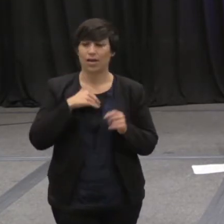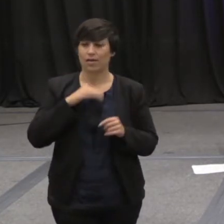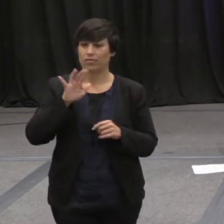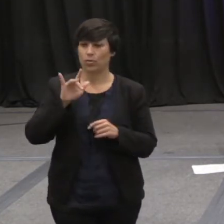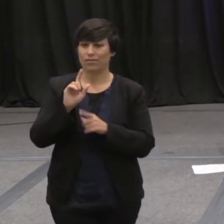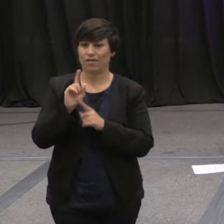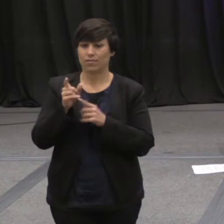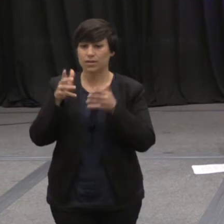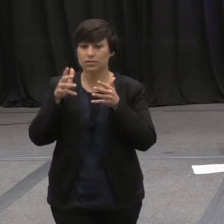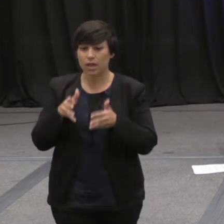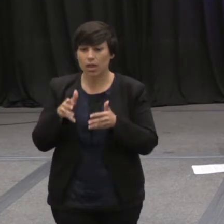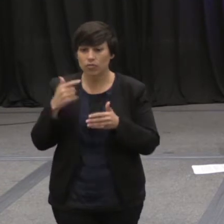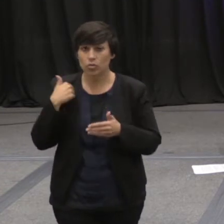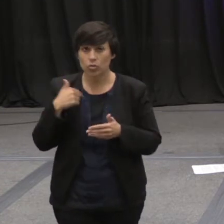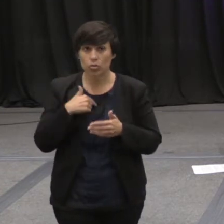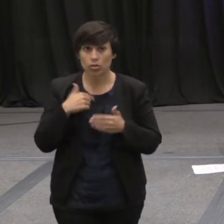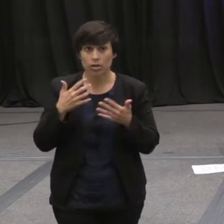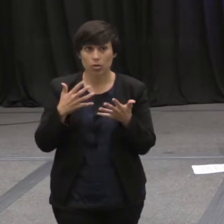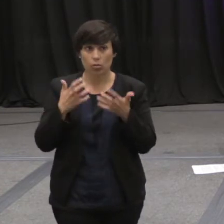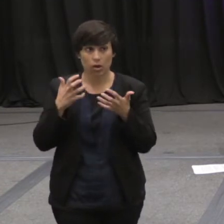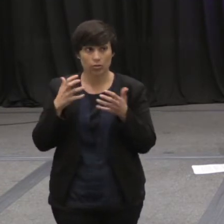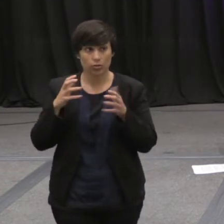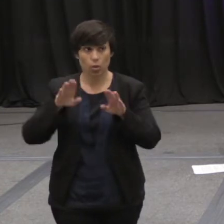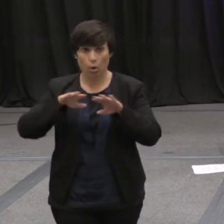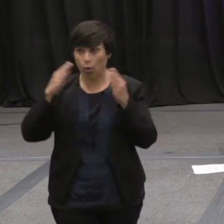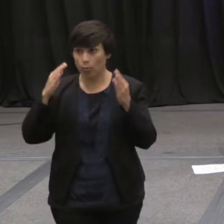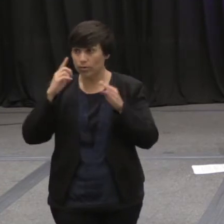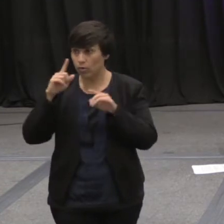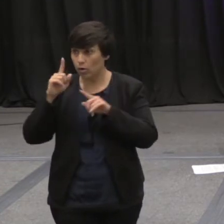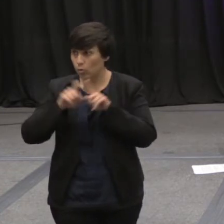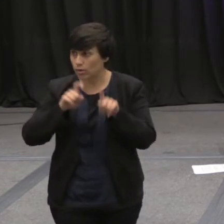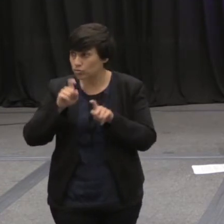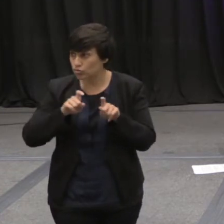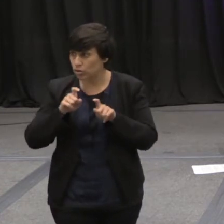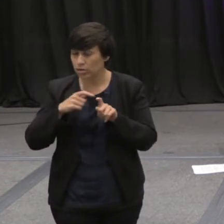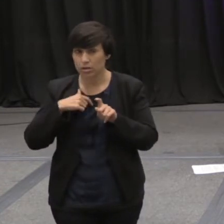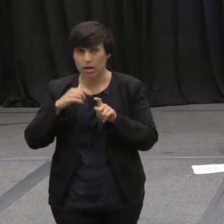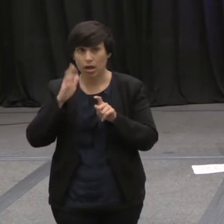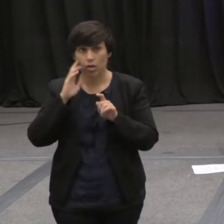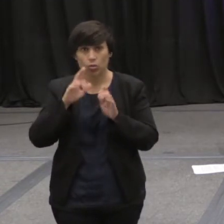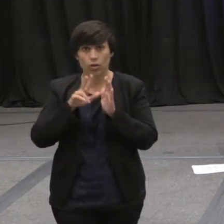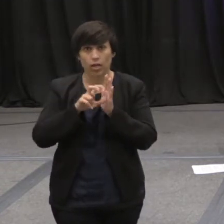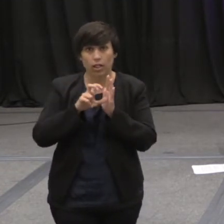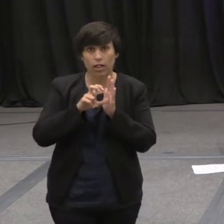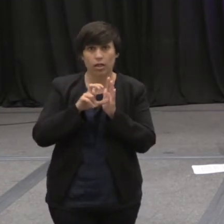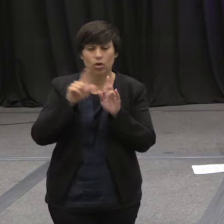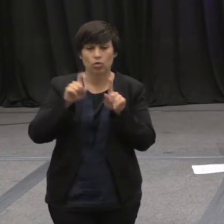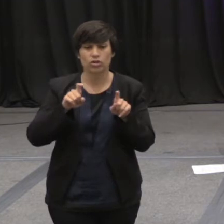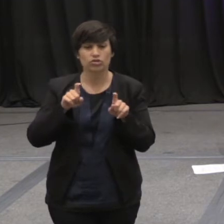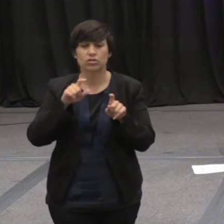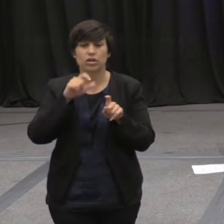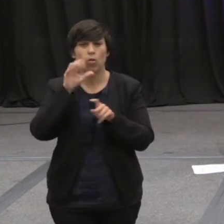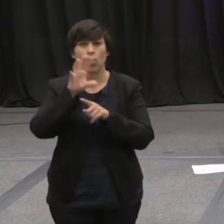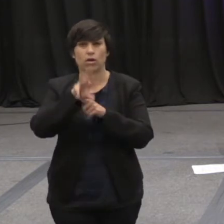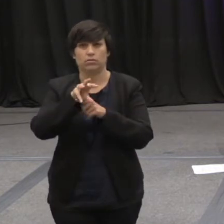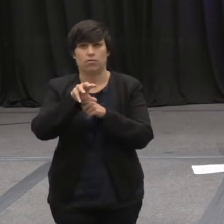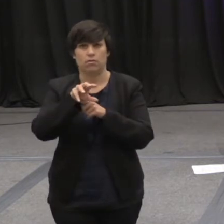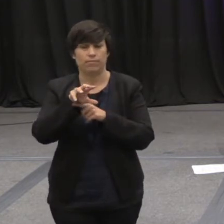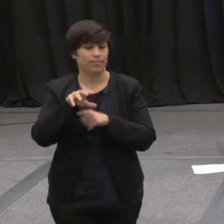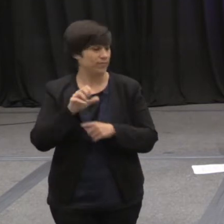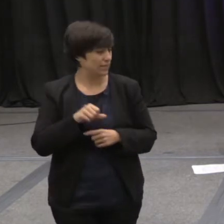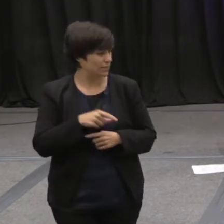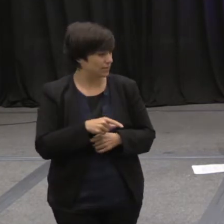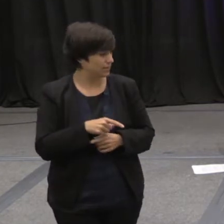left. Do we want to open up for questions? And I shall repeat your question so you're not going to be on camera. Yes,